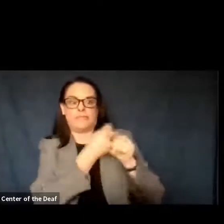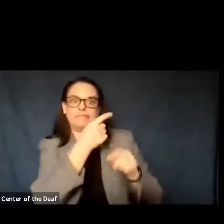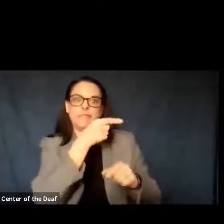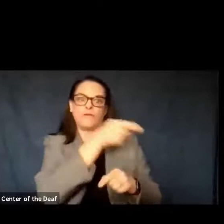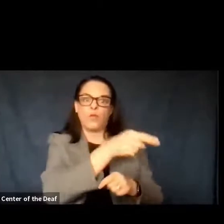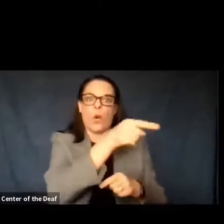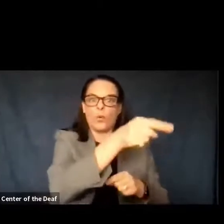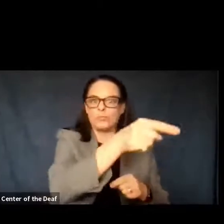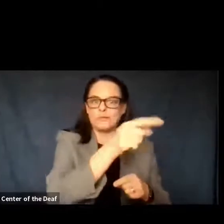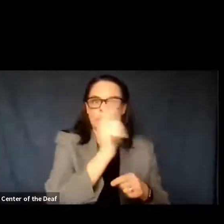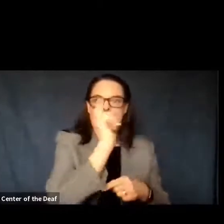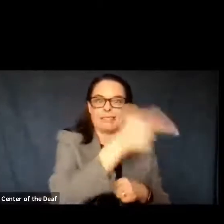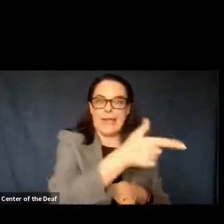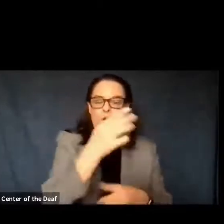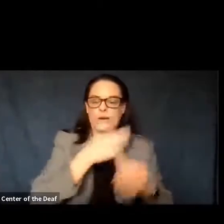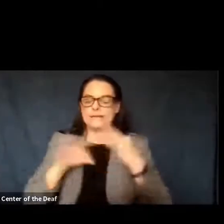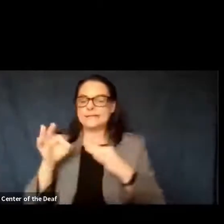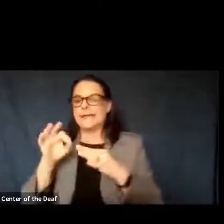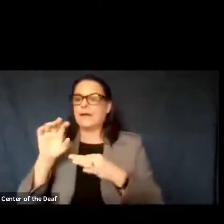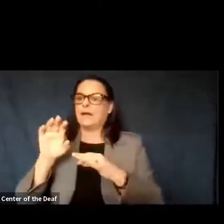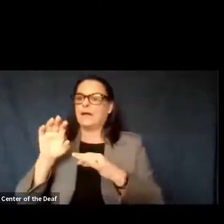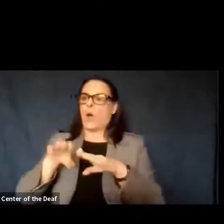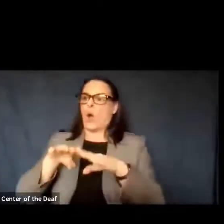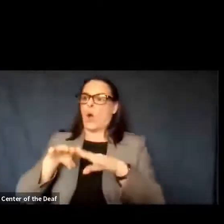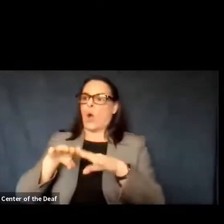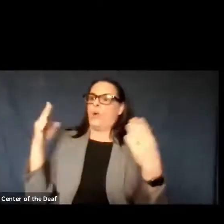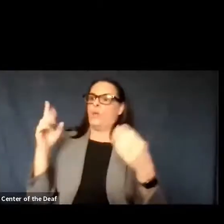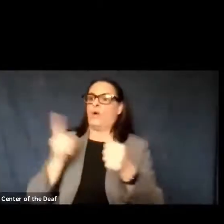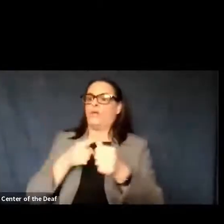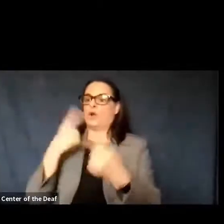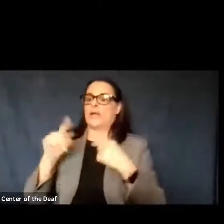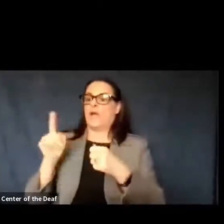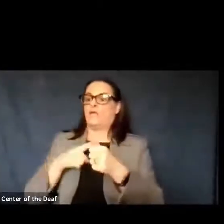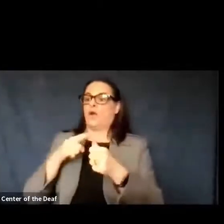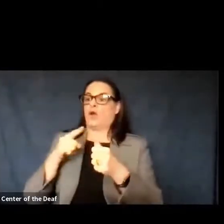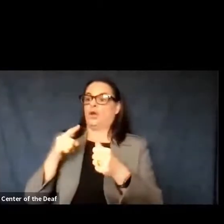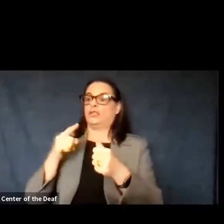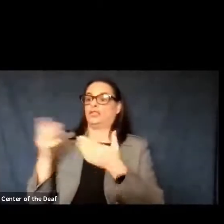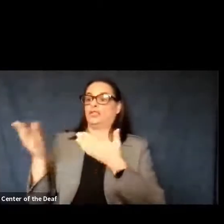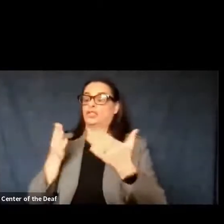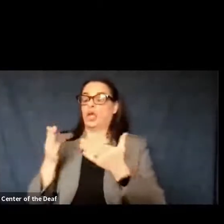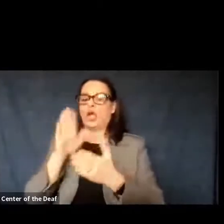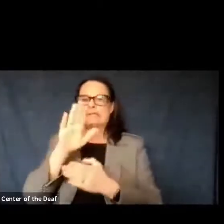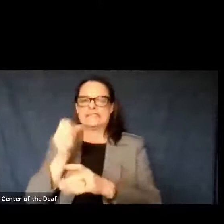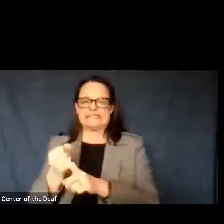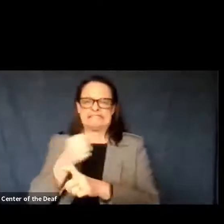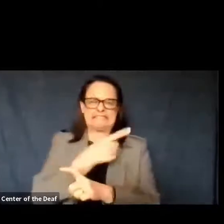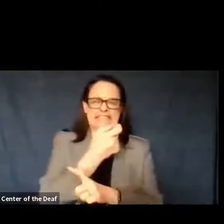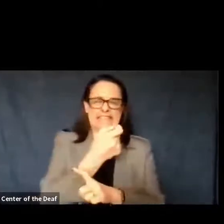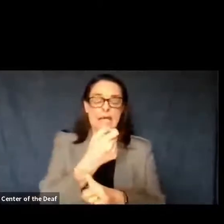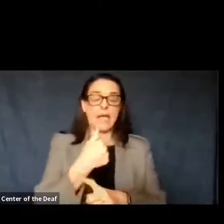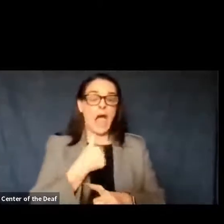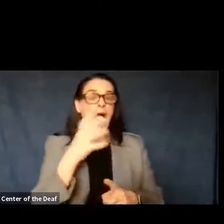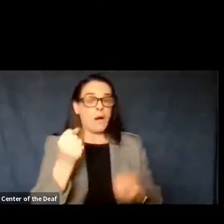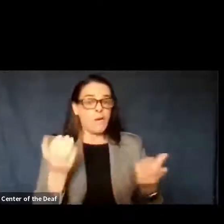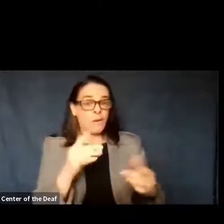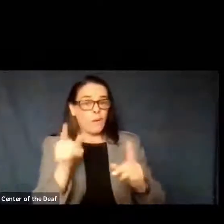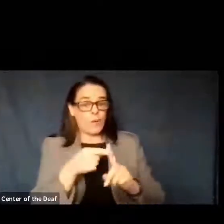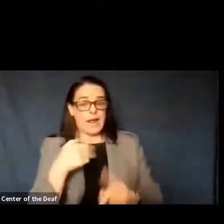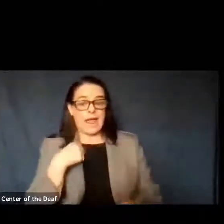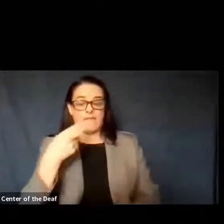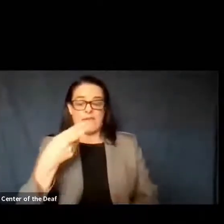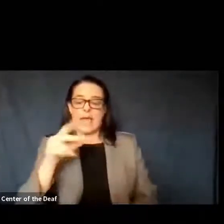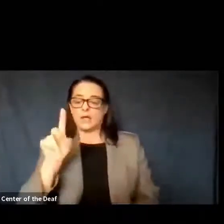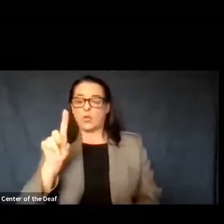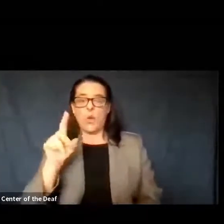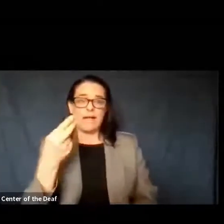Saturday. And just to kind of get off script a little bit, I was around back in H1N1 and actually also during the previous